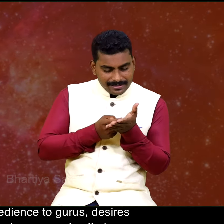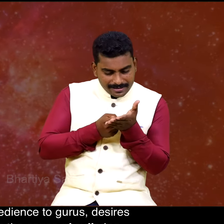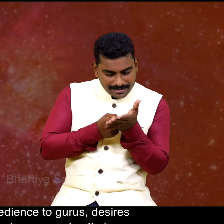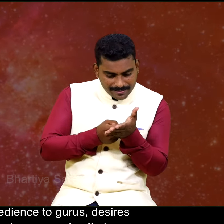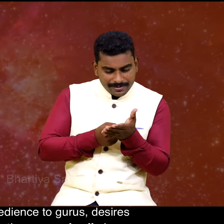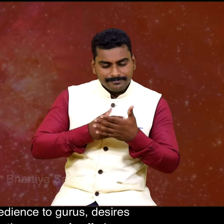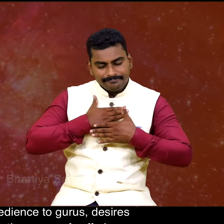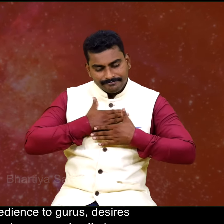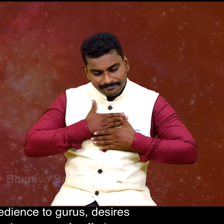obedience to gurus,